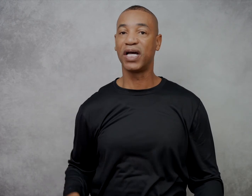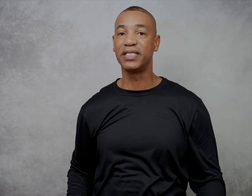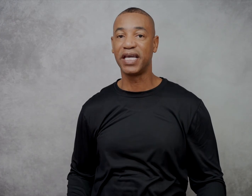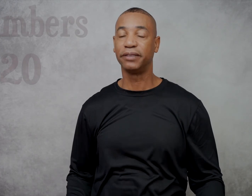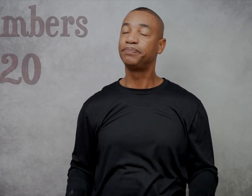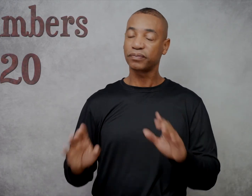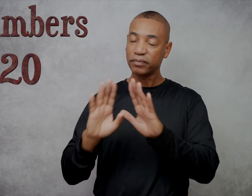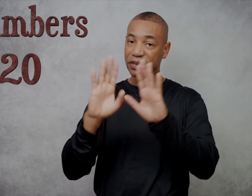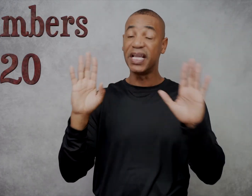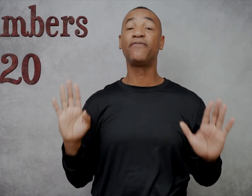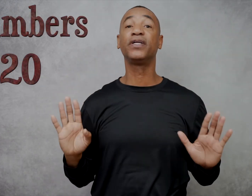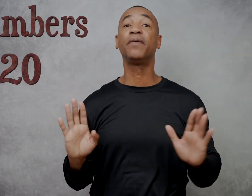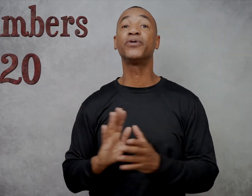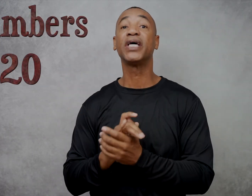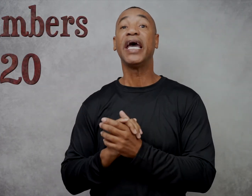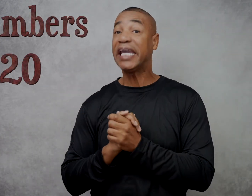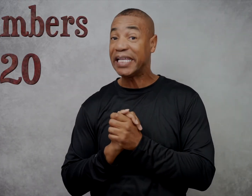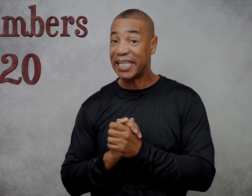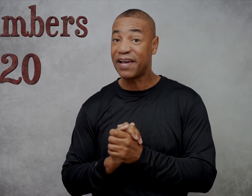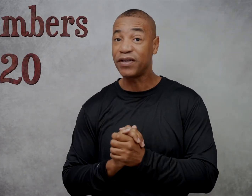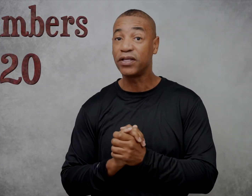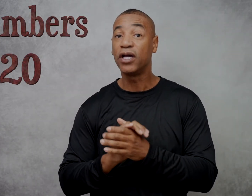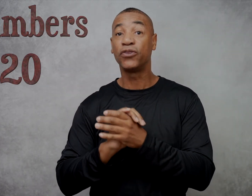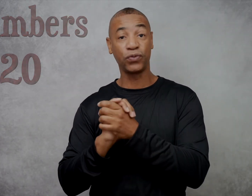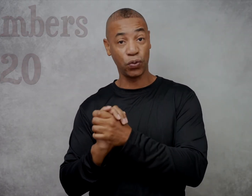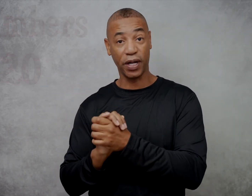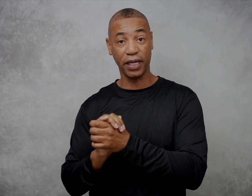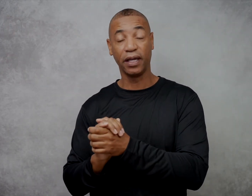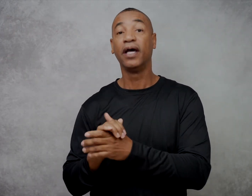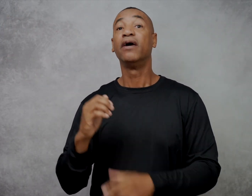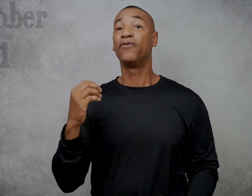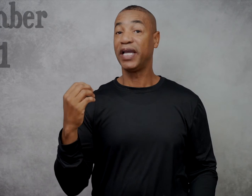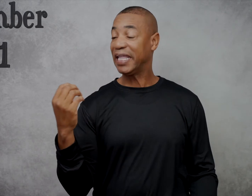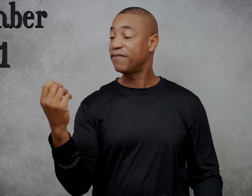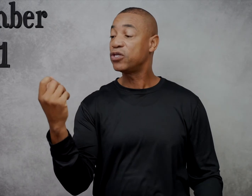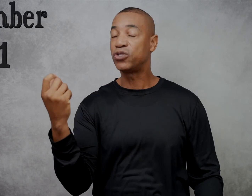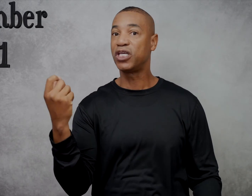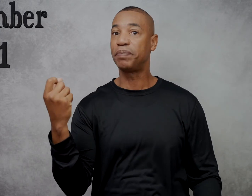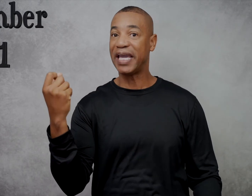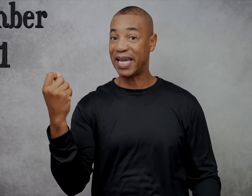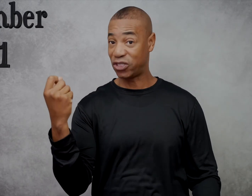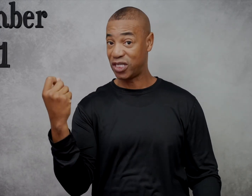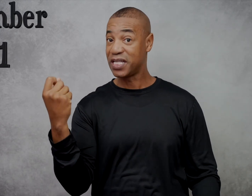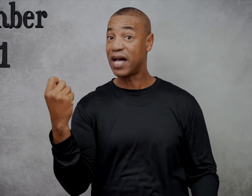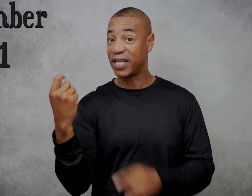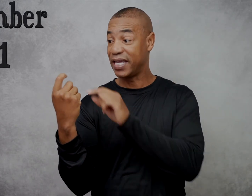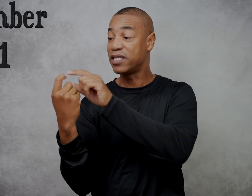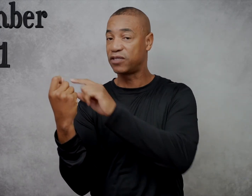10. Now for the numbers 11 through 20. For 11, you simply extend out that index finger,